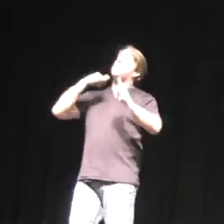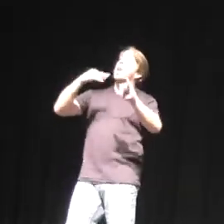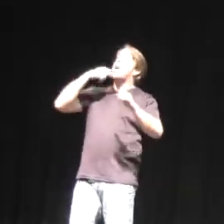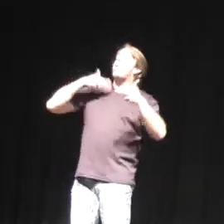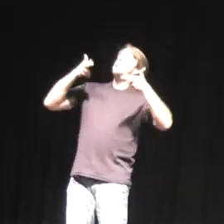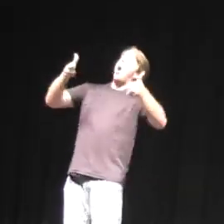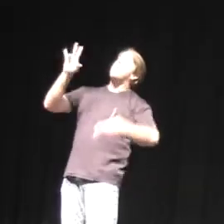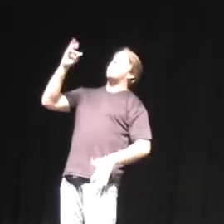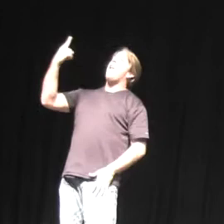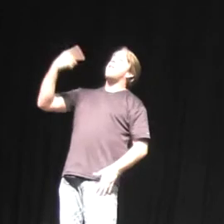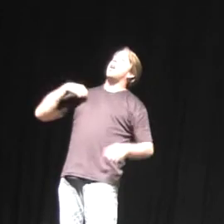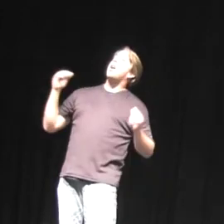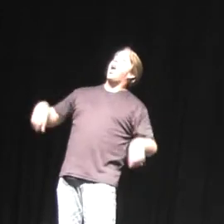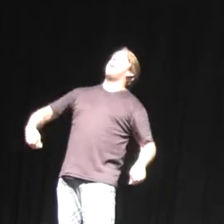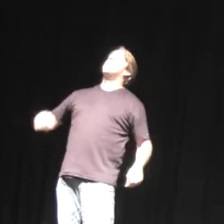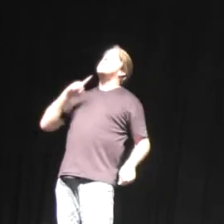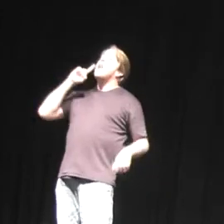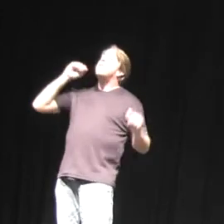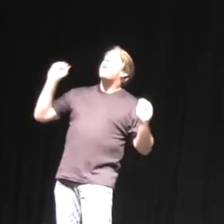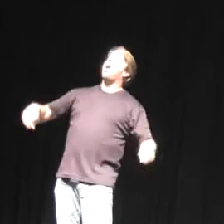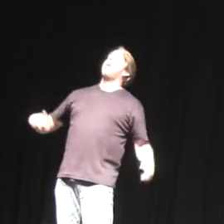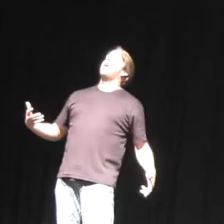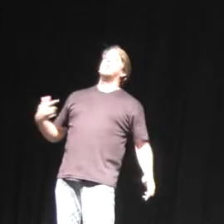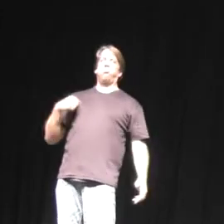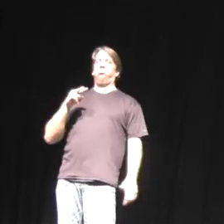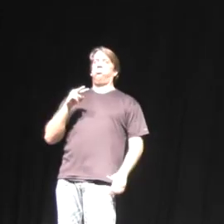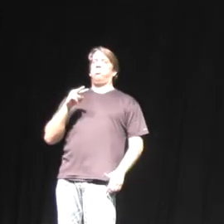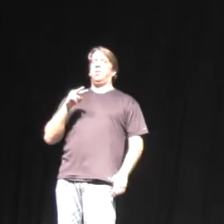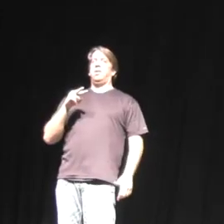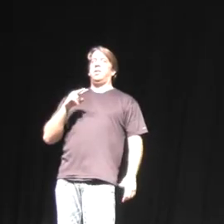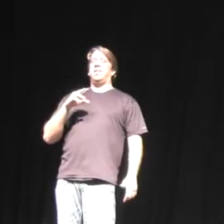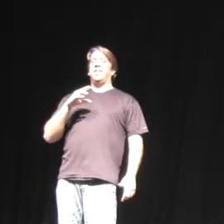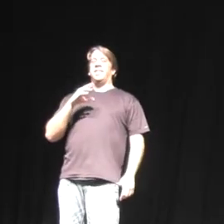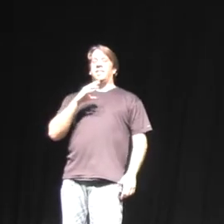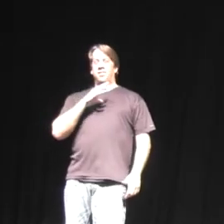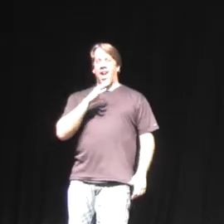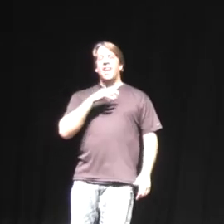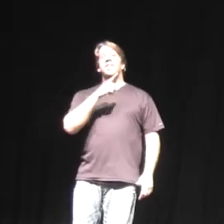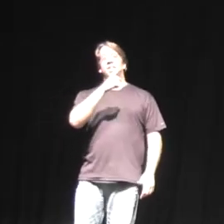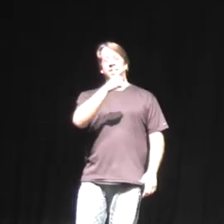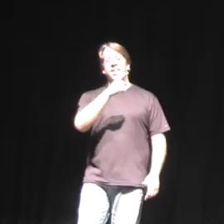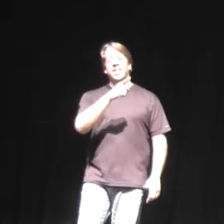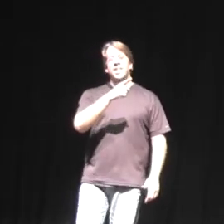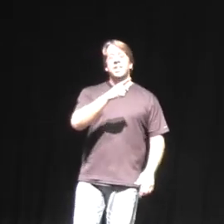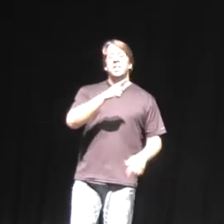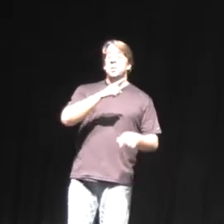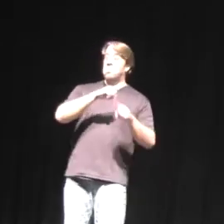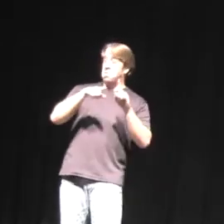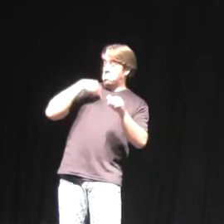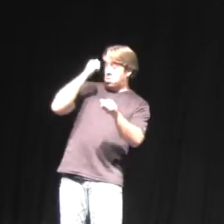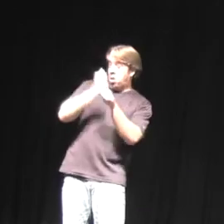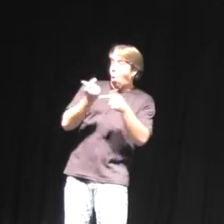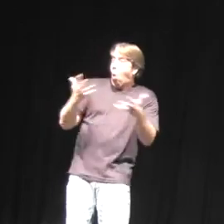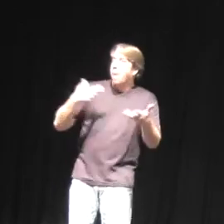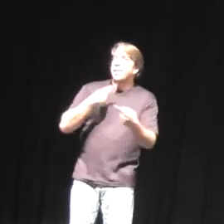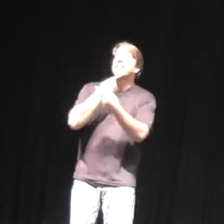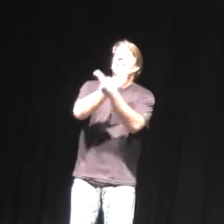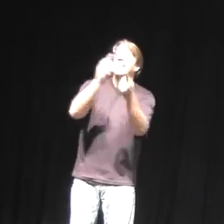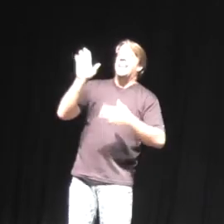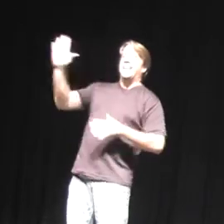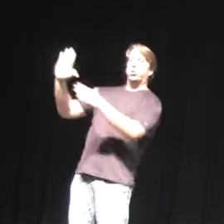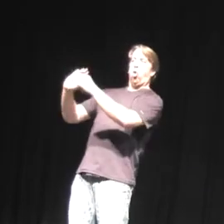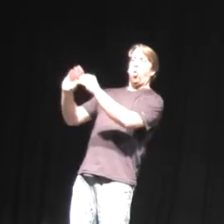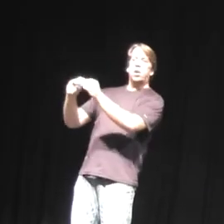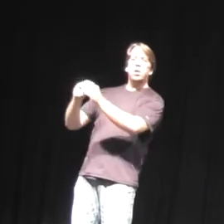7-Eleven. I was like, great. Your life is off to a great start. I'm sure he appreciates me just telling you all his baggage. We'll get to